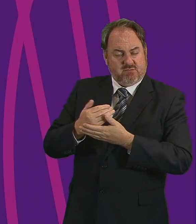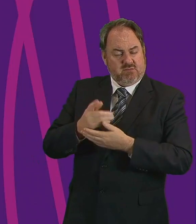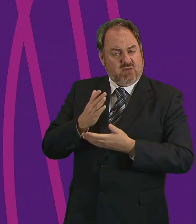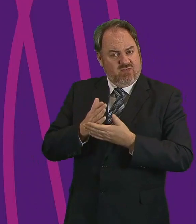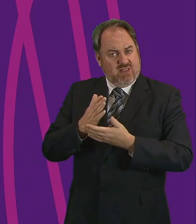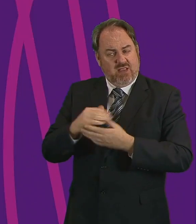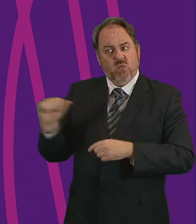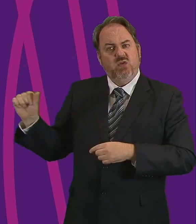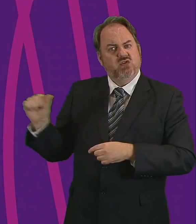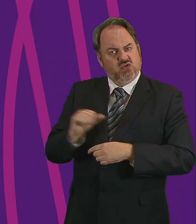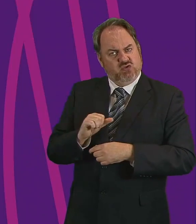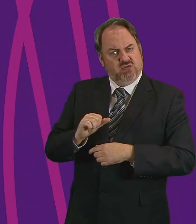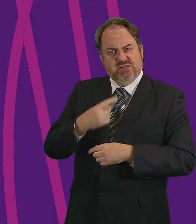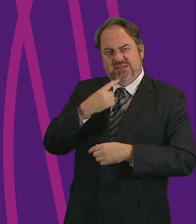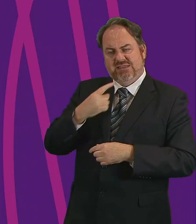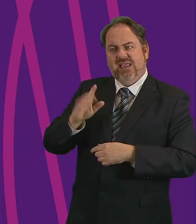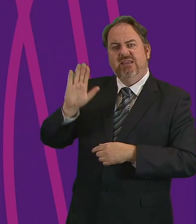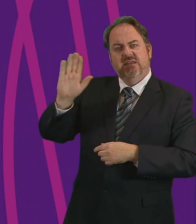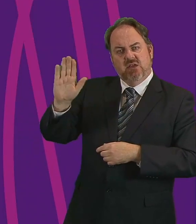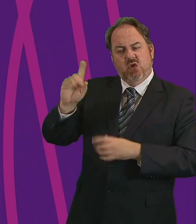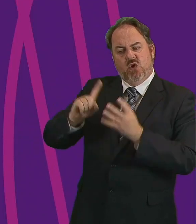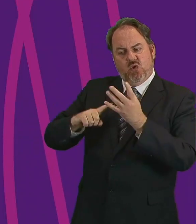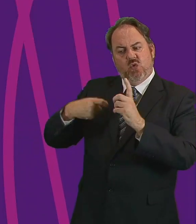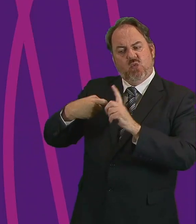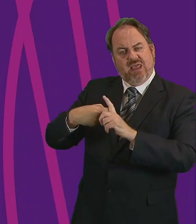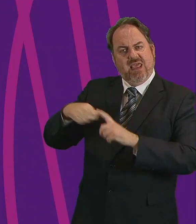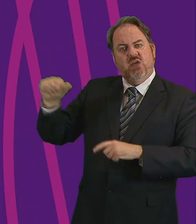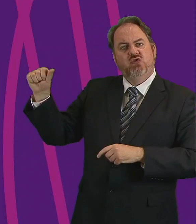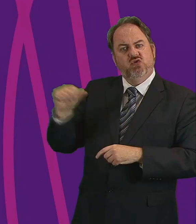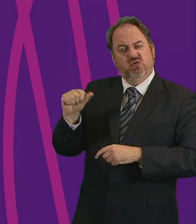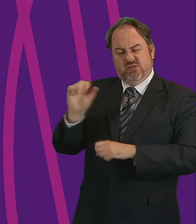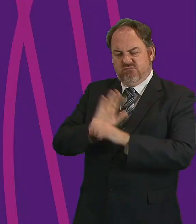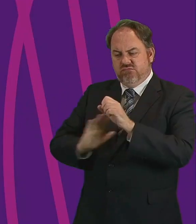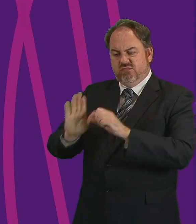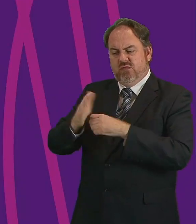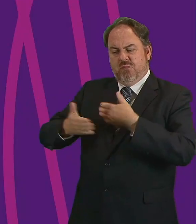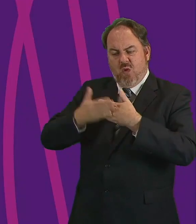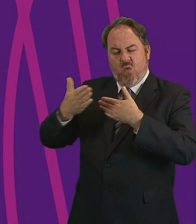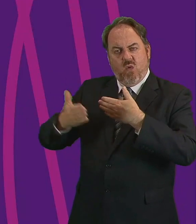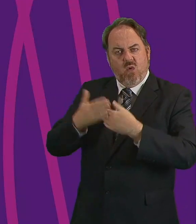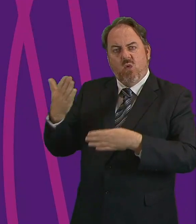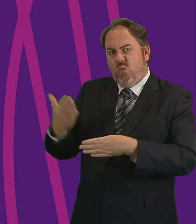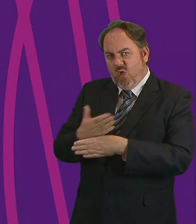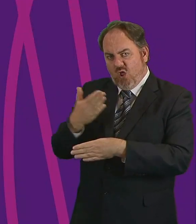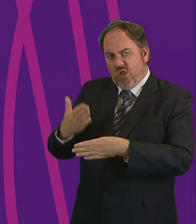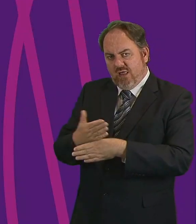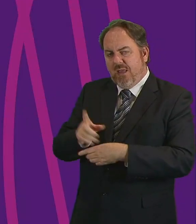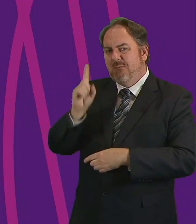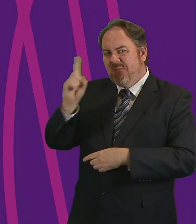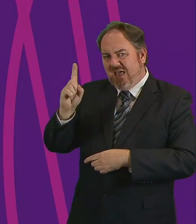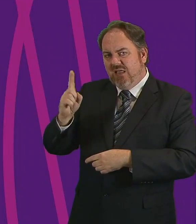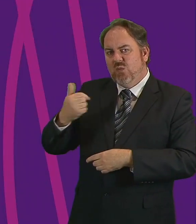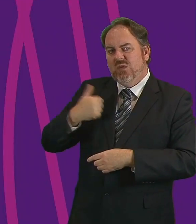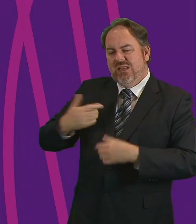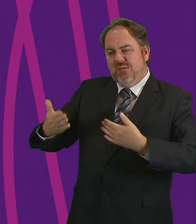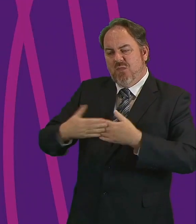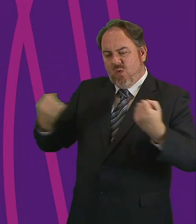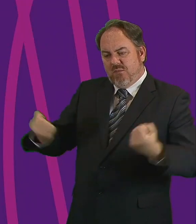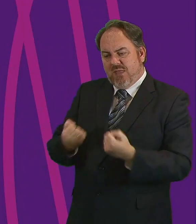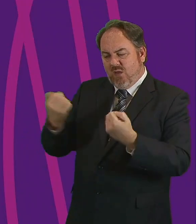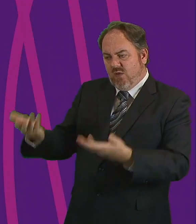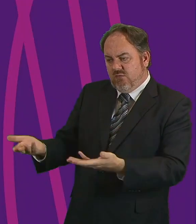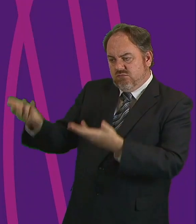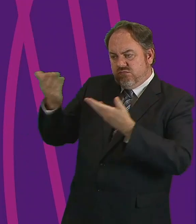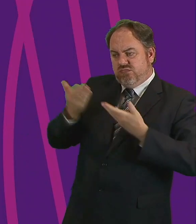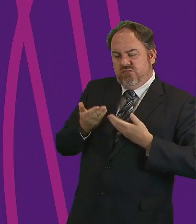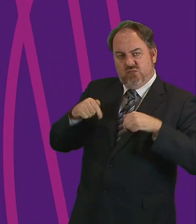for wider UK action, as well as for wider flexibility for the Scottish Government to be able to take